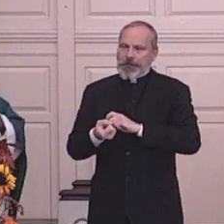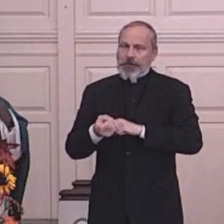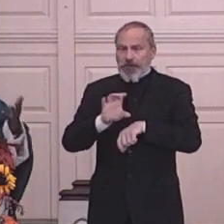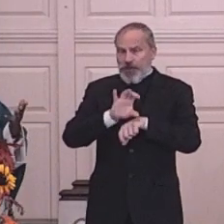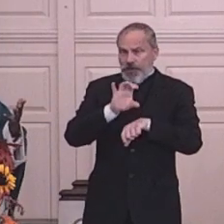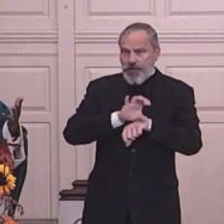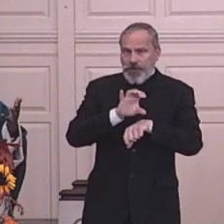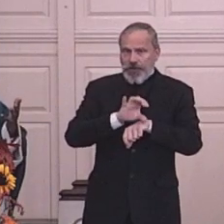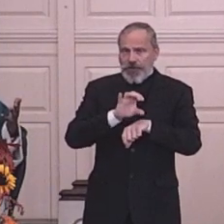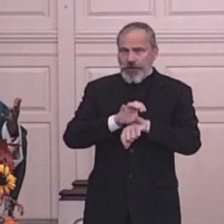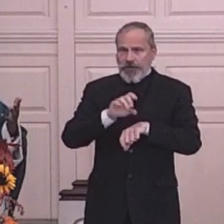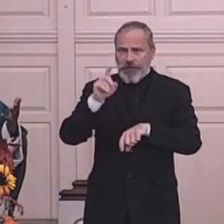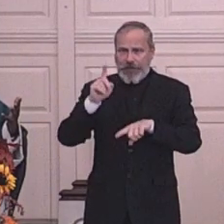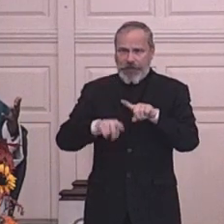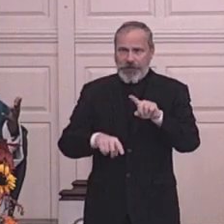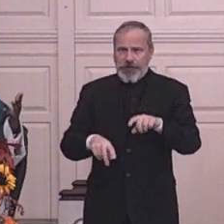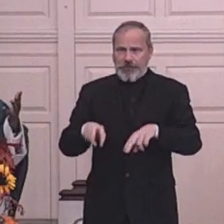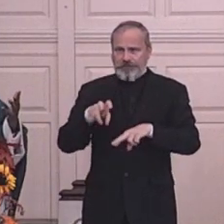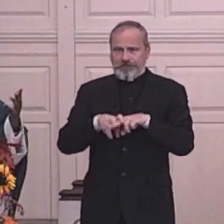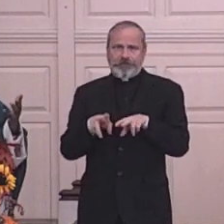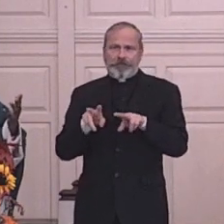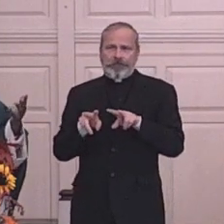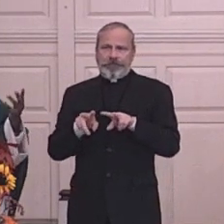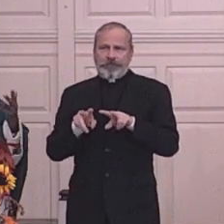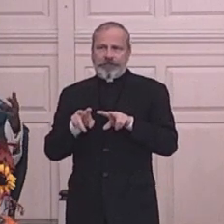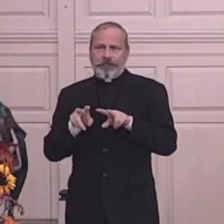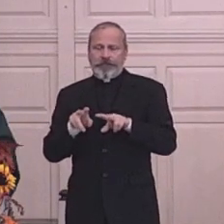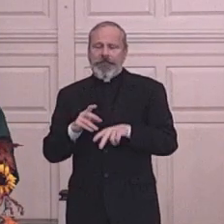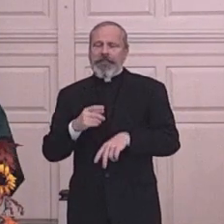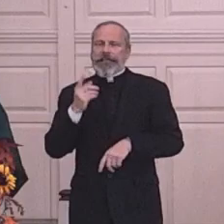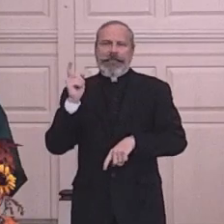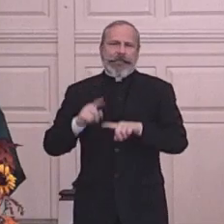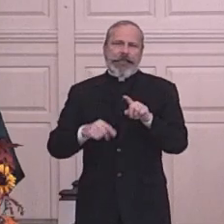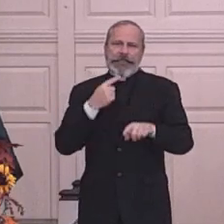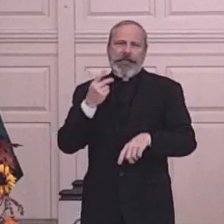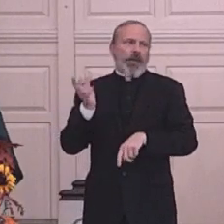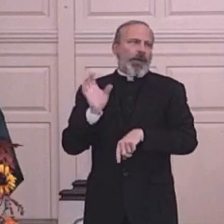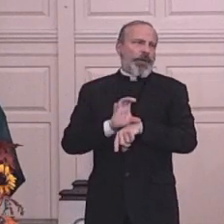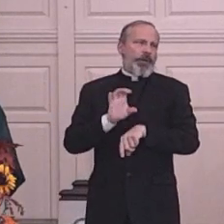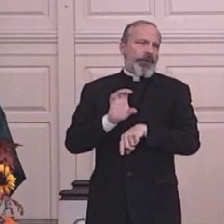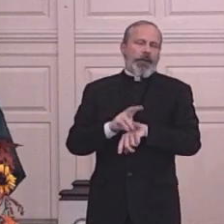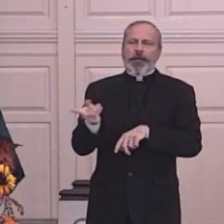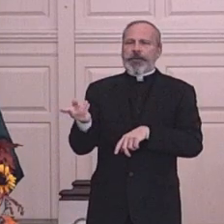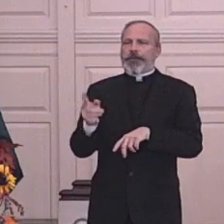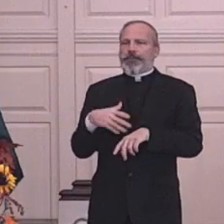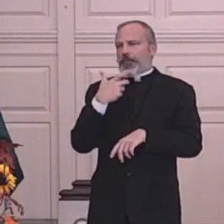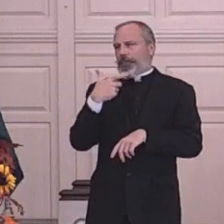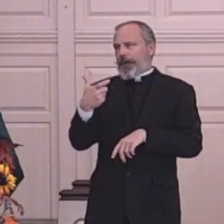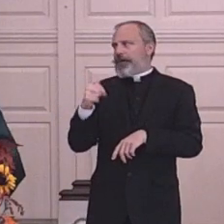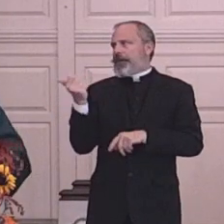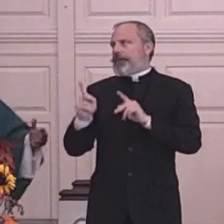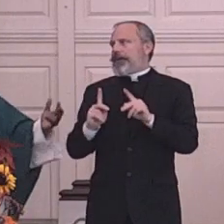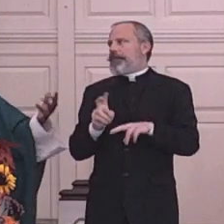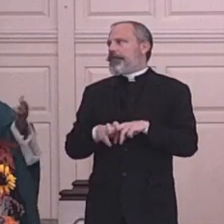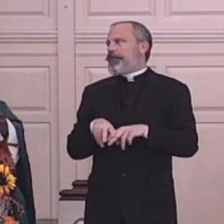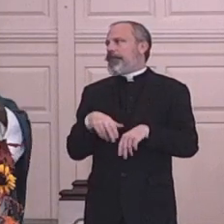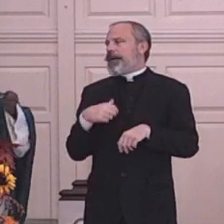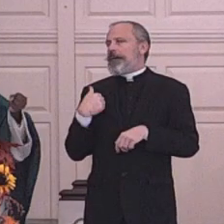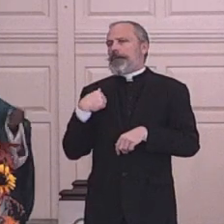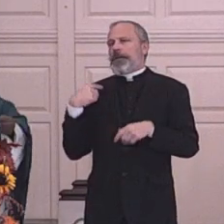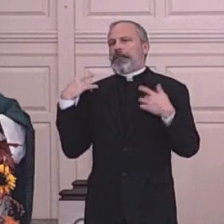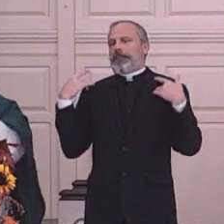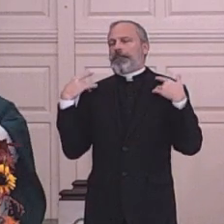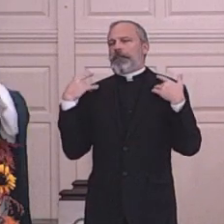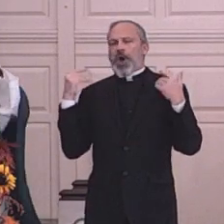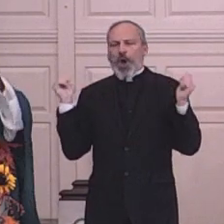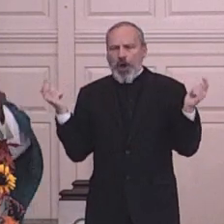for spectation. Don't say, "In church, I will simply come and look on and watch what other people are doing." All of us are